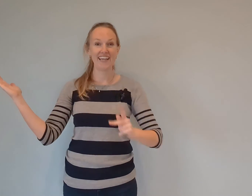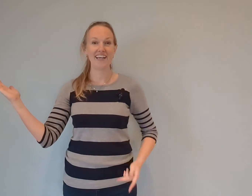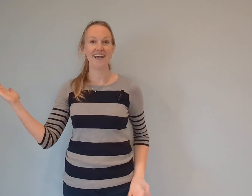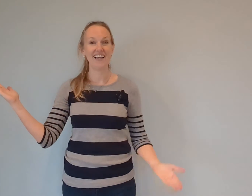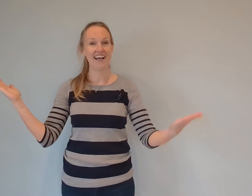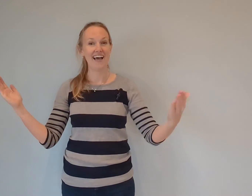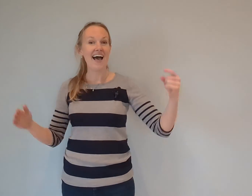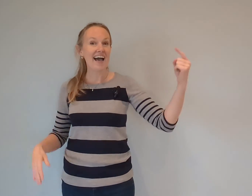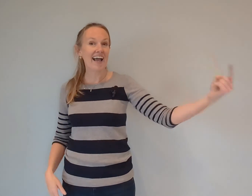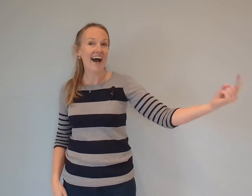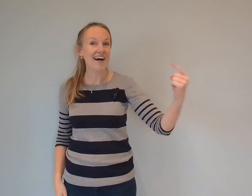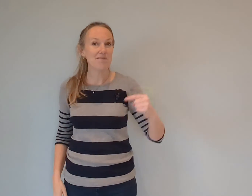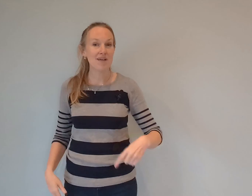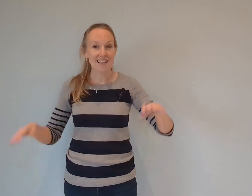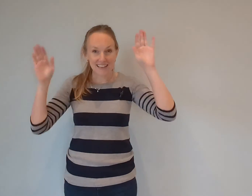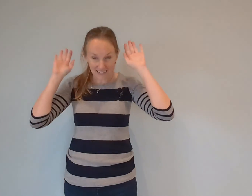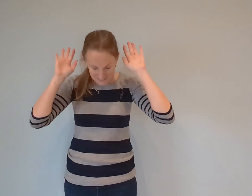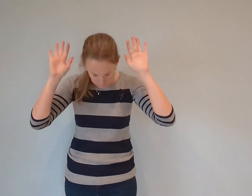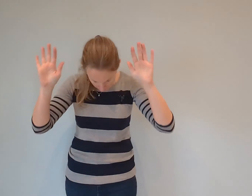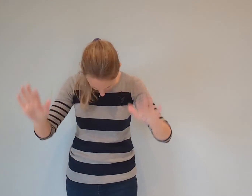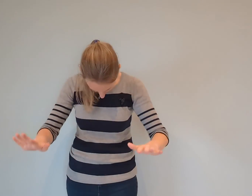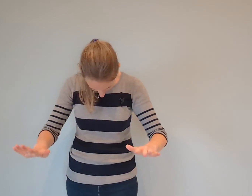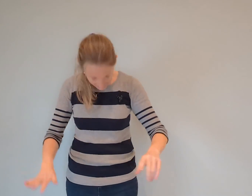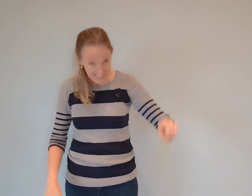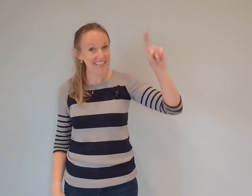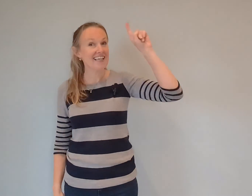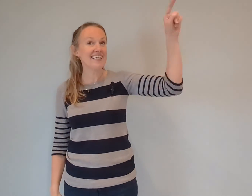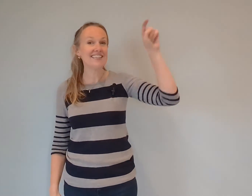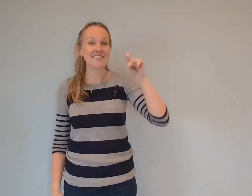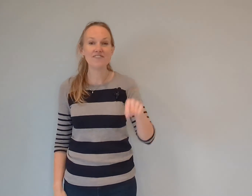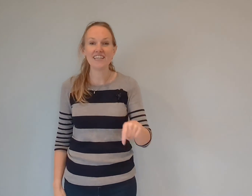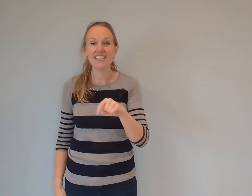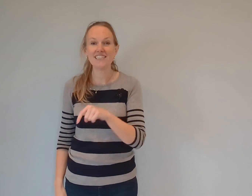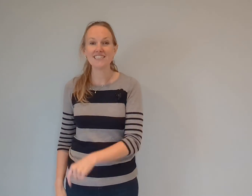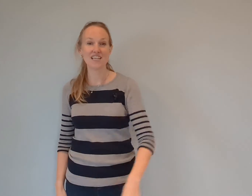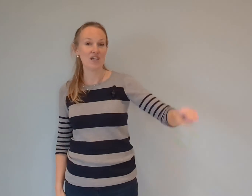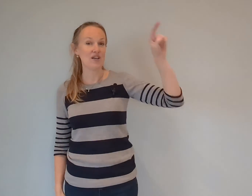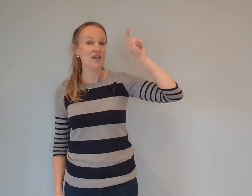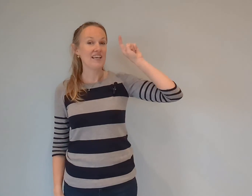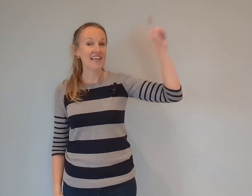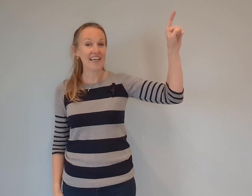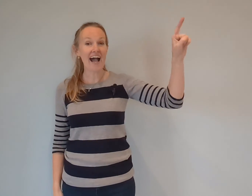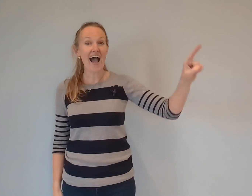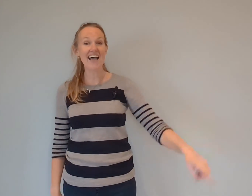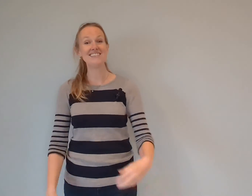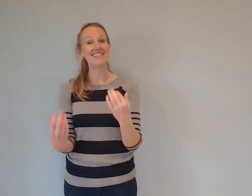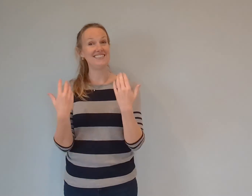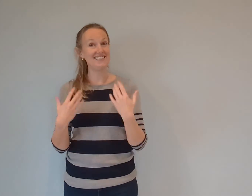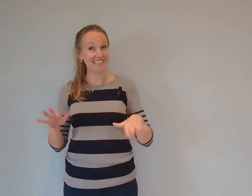King. Come, let us bow at his feet. He has